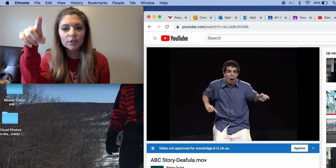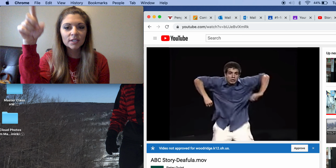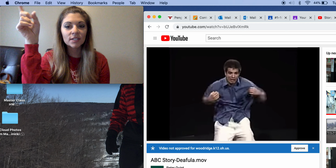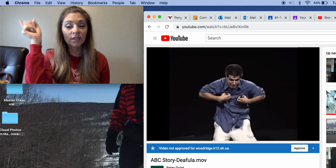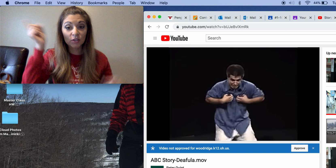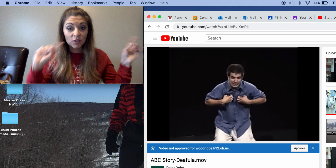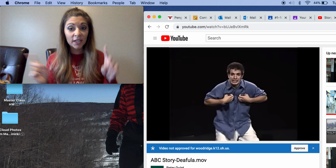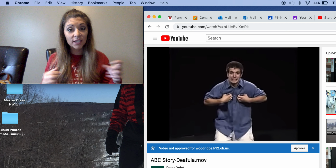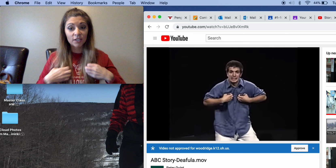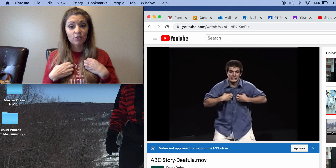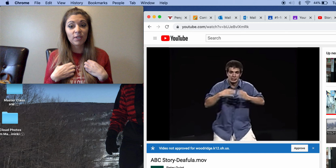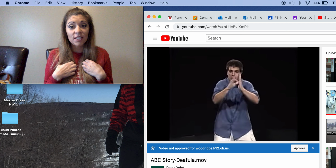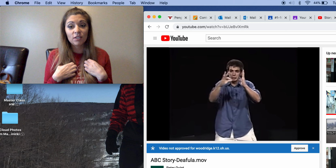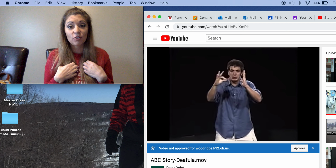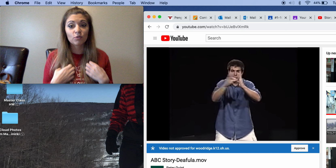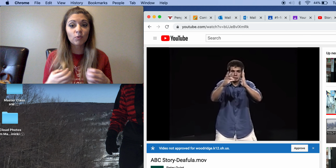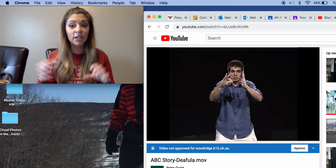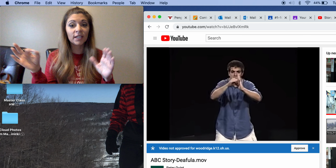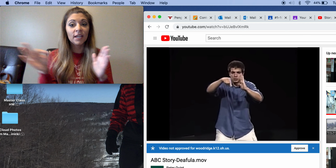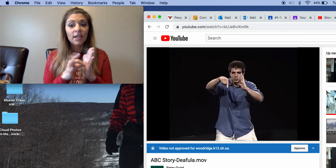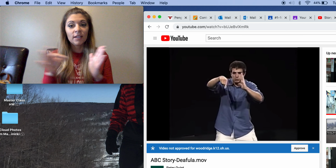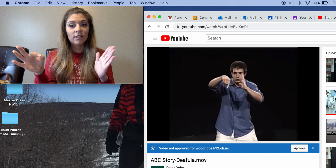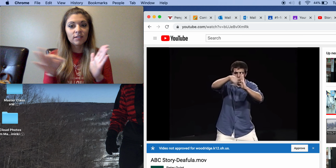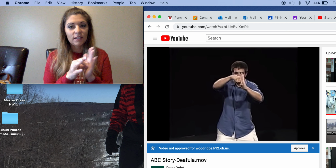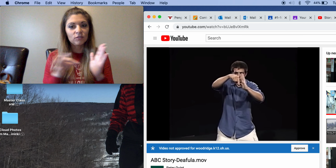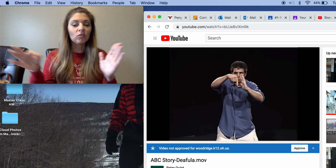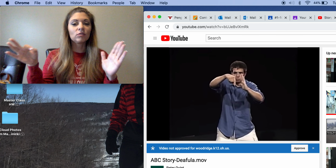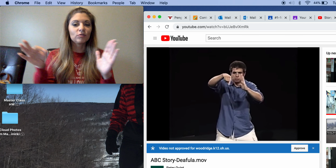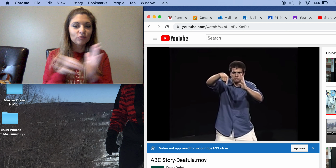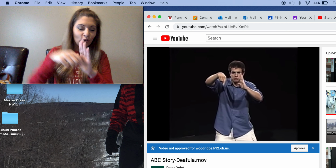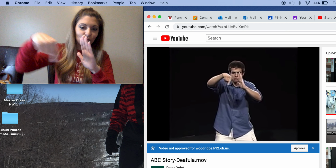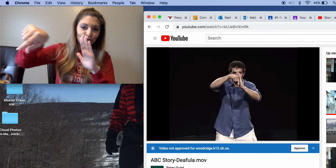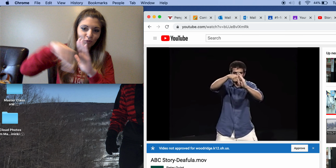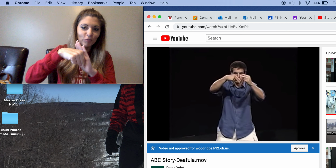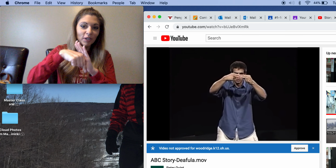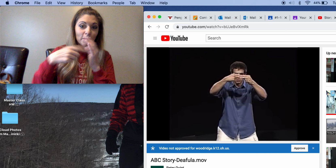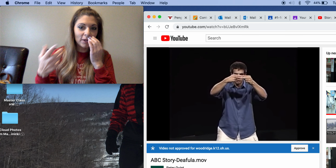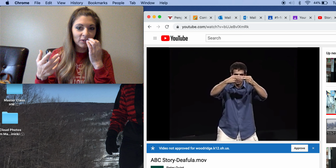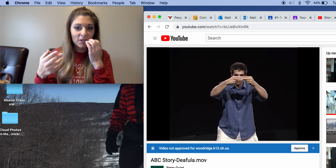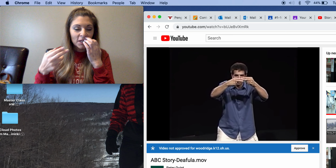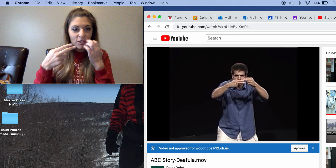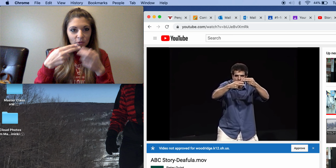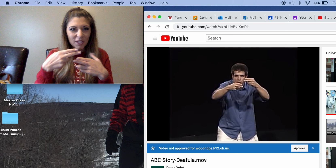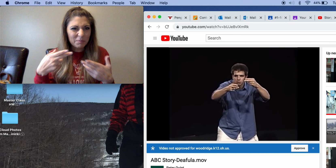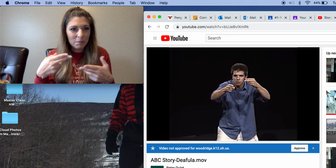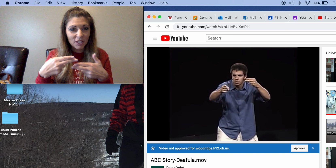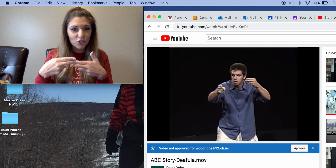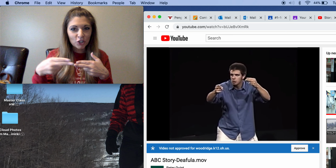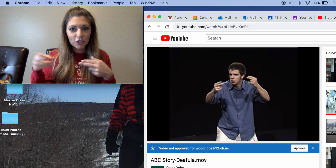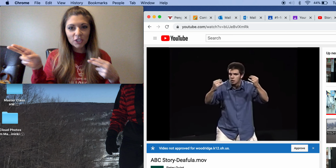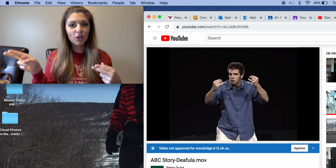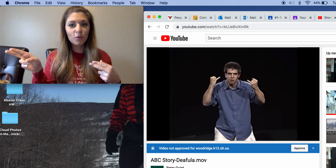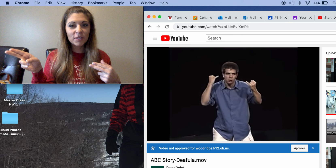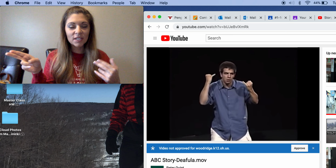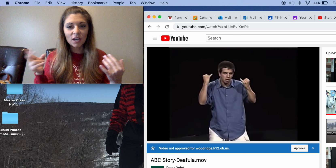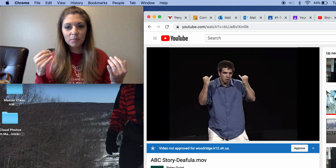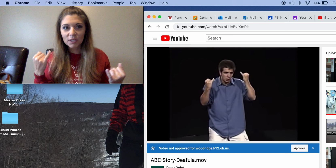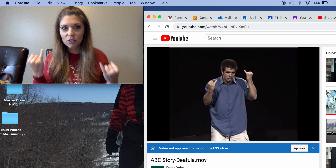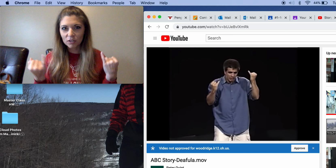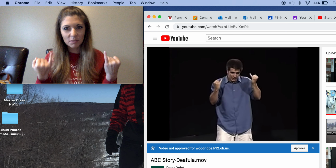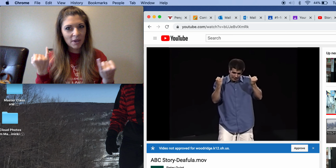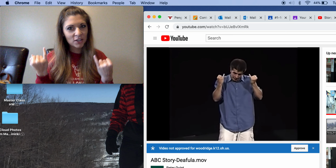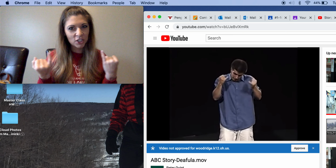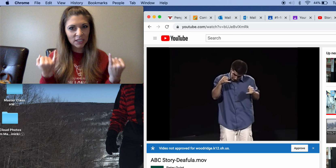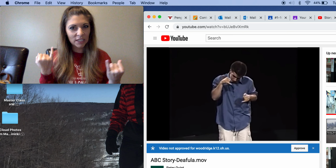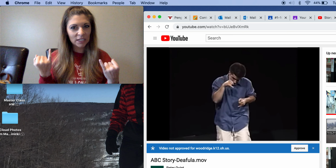there. He notices that there's lightning. So E, he starts running. It's like dong, dong, dong, like a bell. So like maybe like a church. He opens it up.